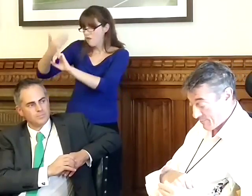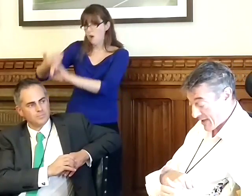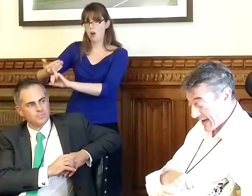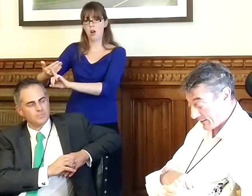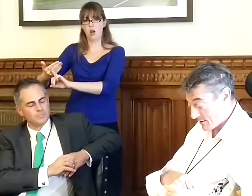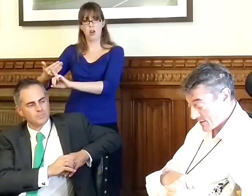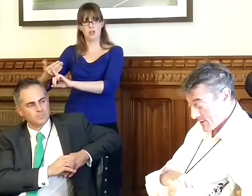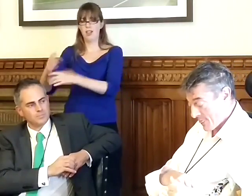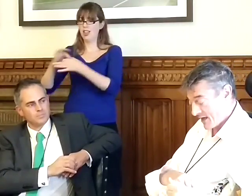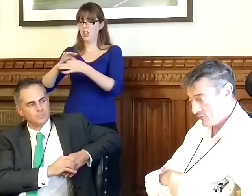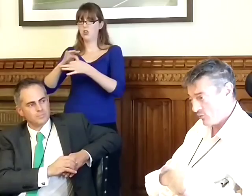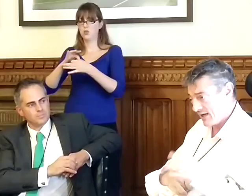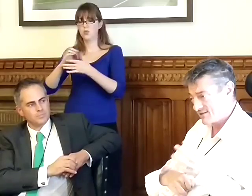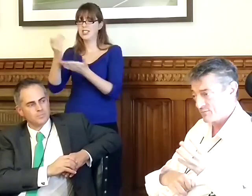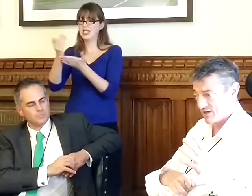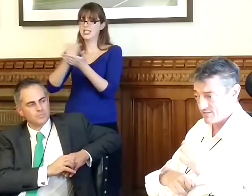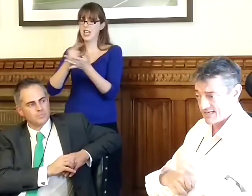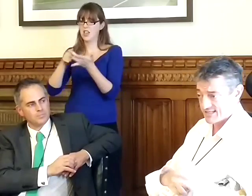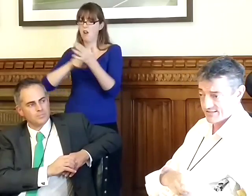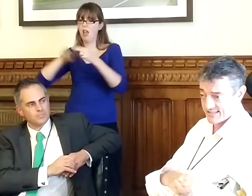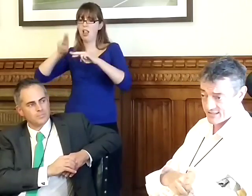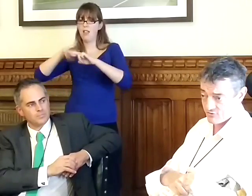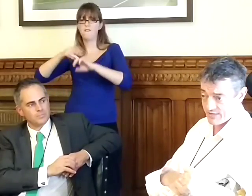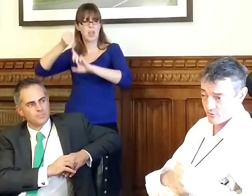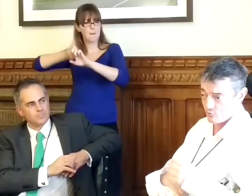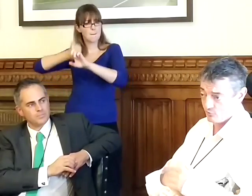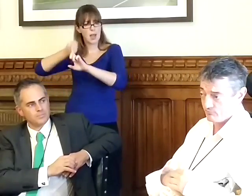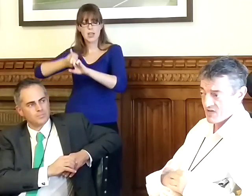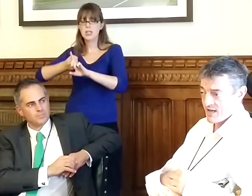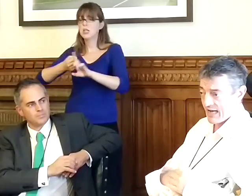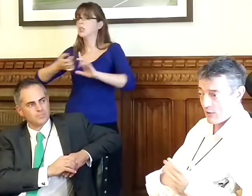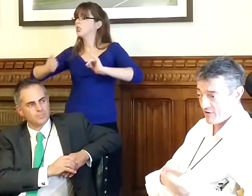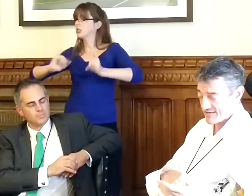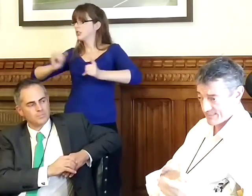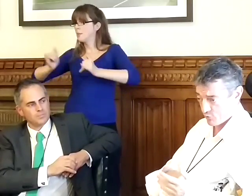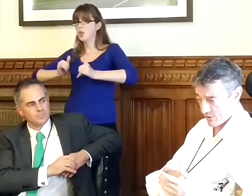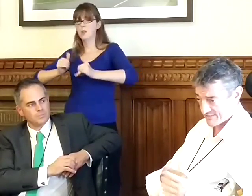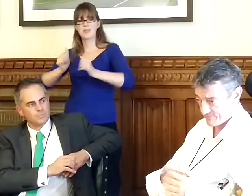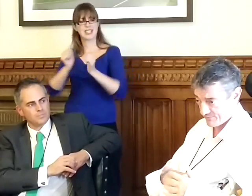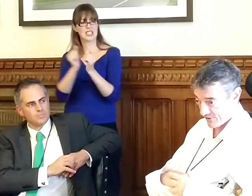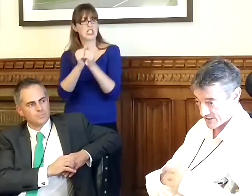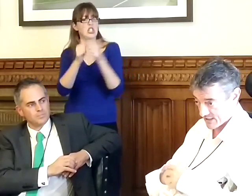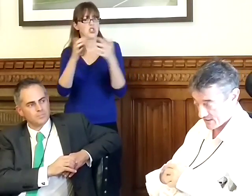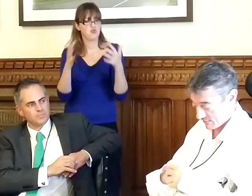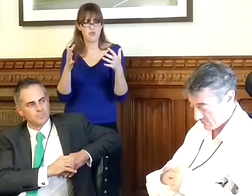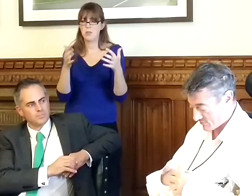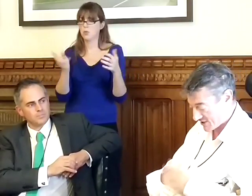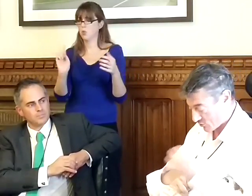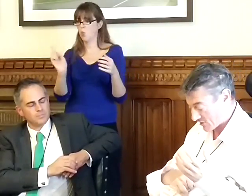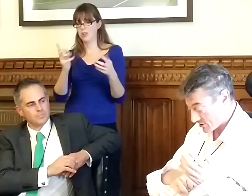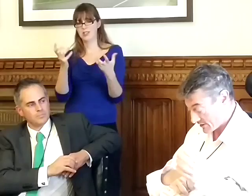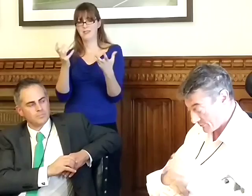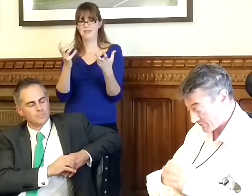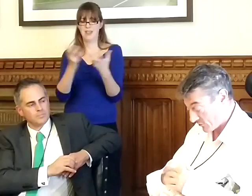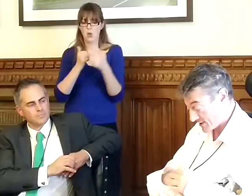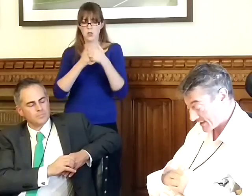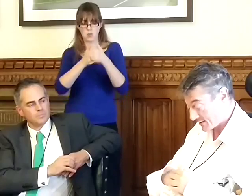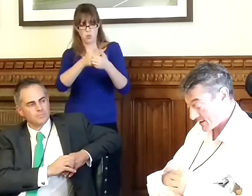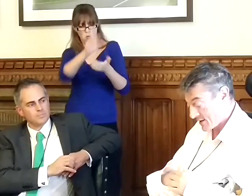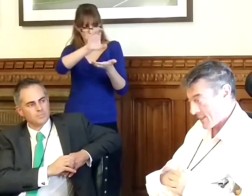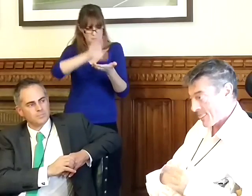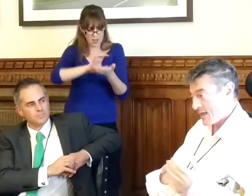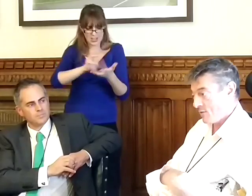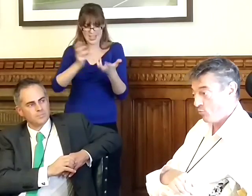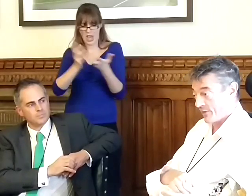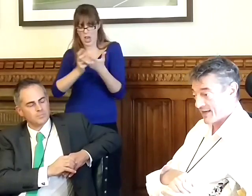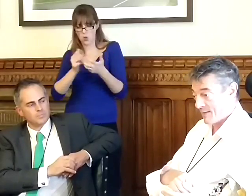the ILF campaign. And although sometimes there's disagreement on how our support is funded and structured and